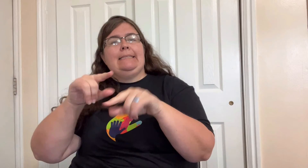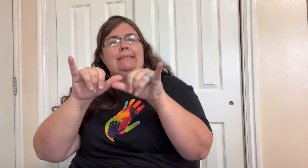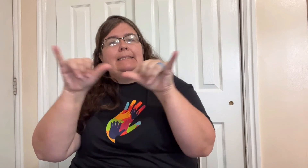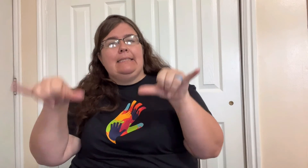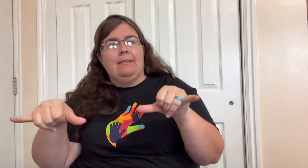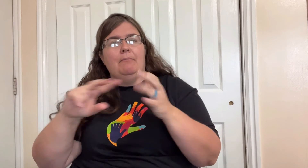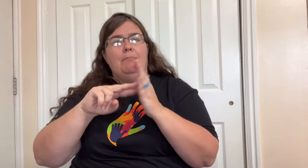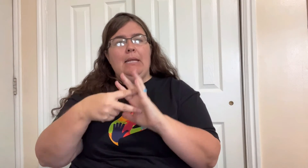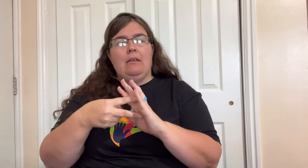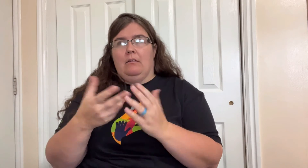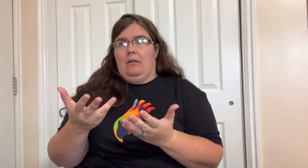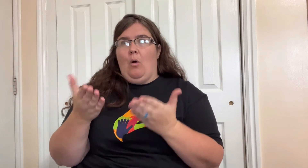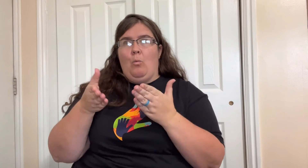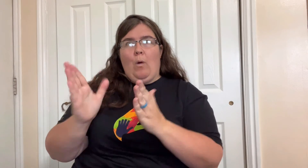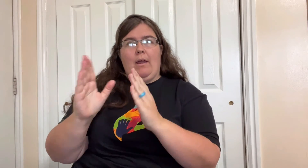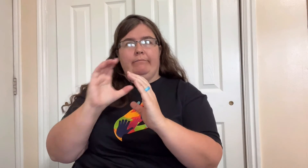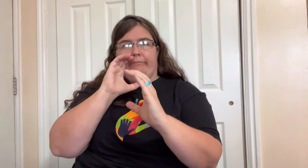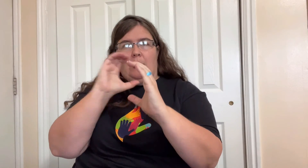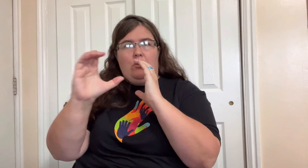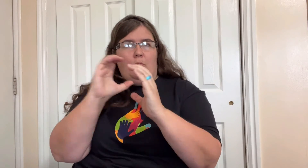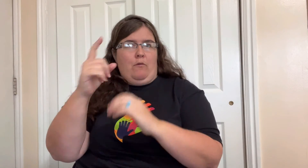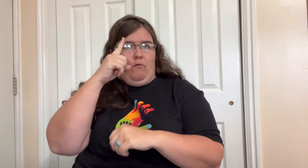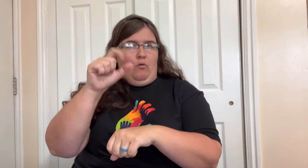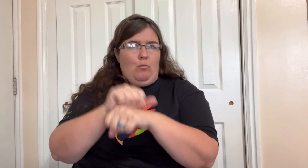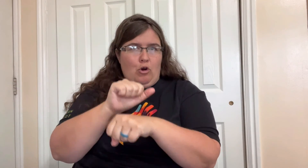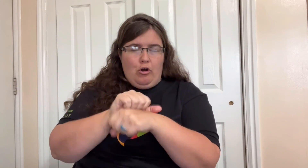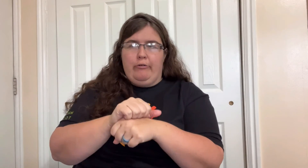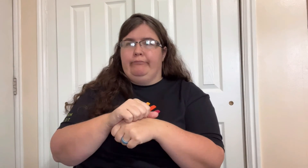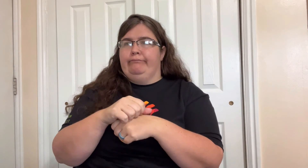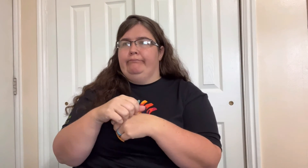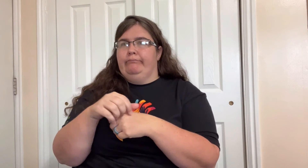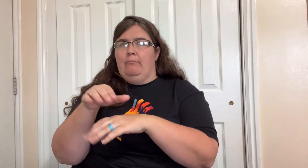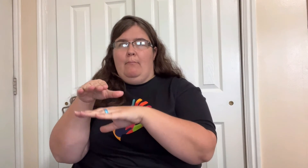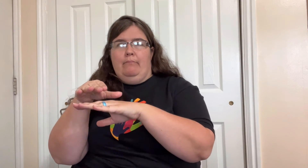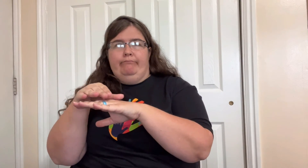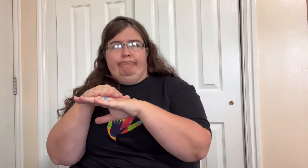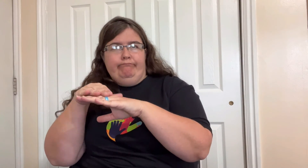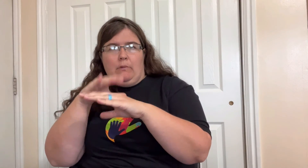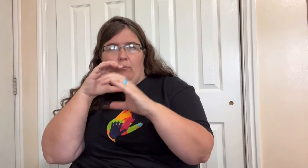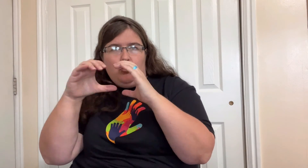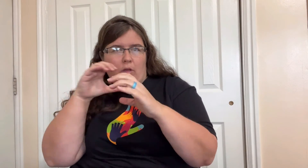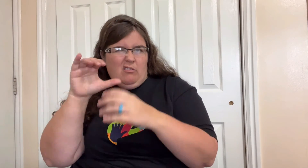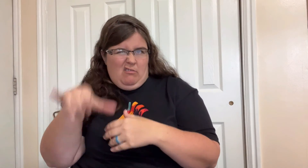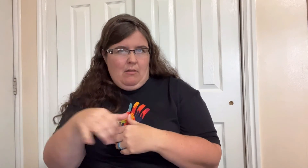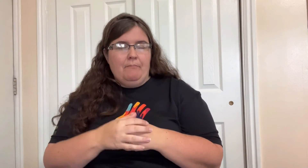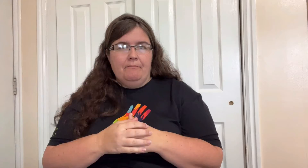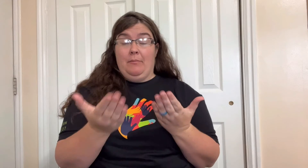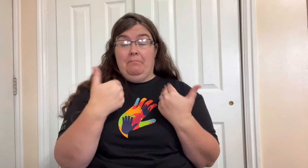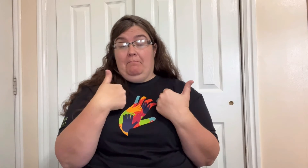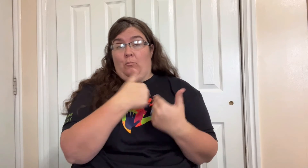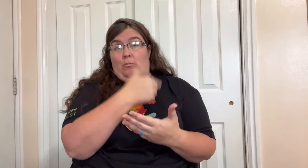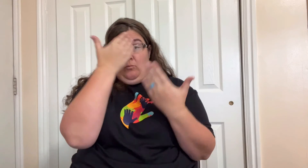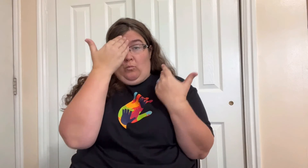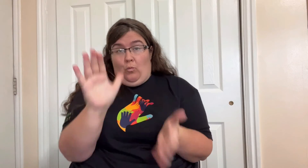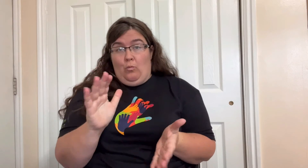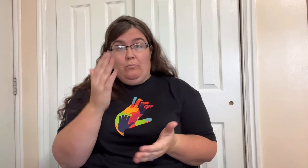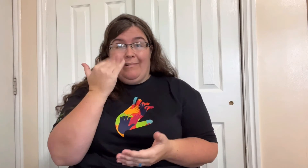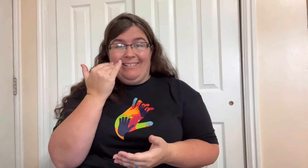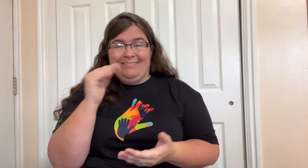system, meaning a way to communicate for work and for basic communication. But maybe they did have a full sign language.